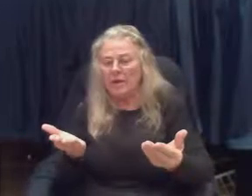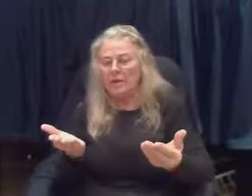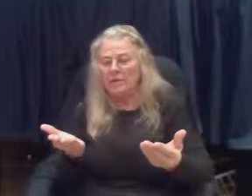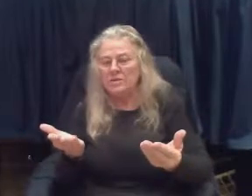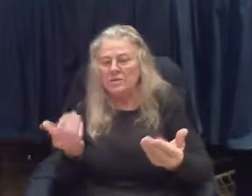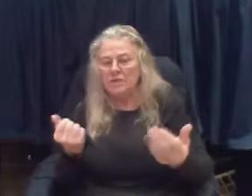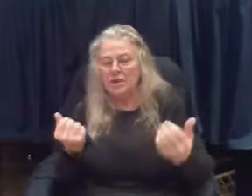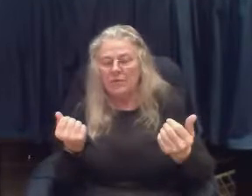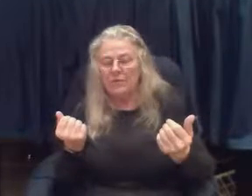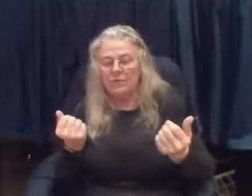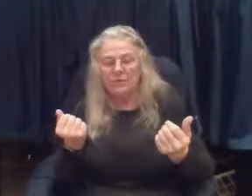place.